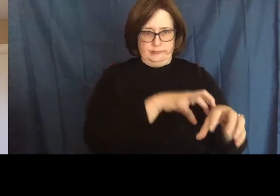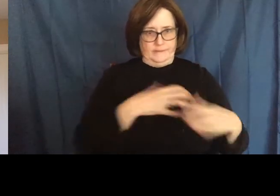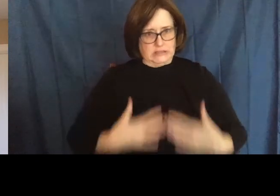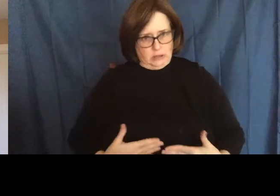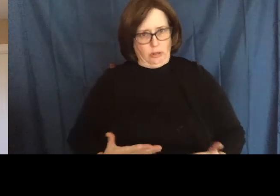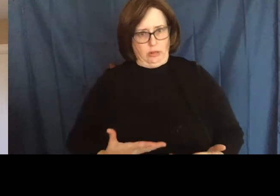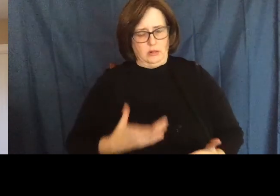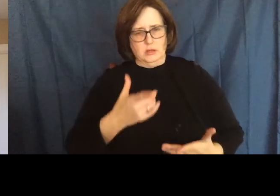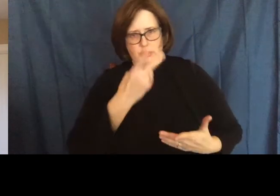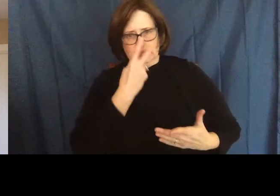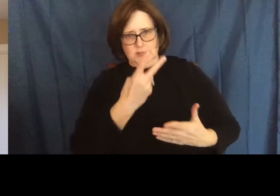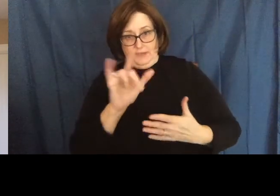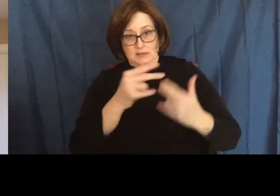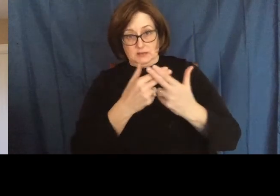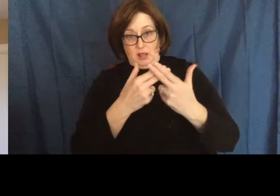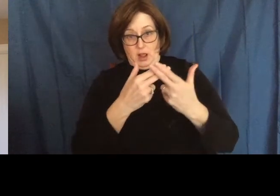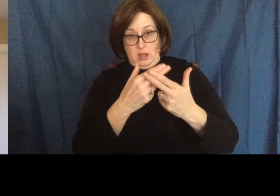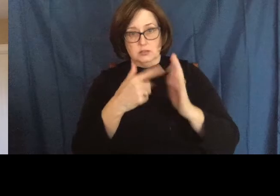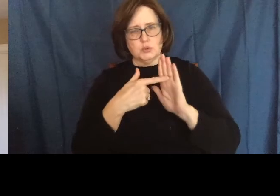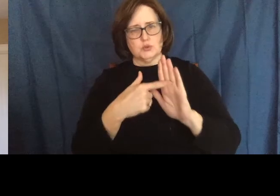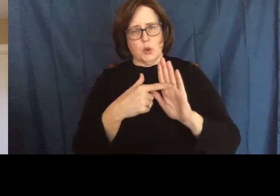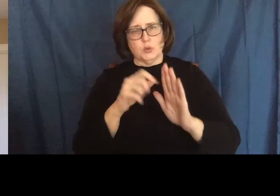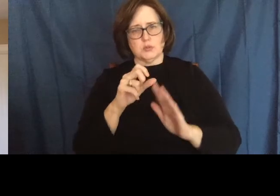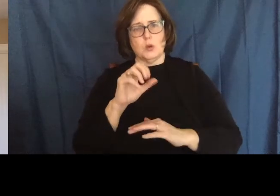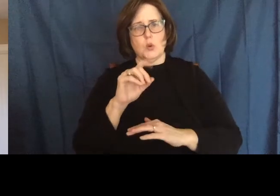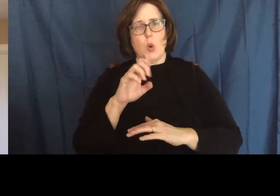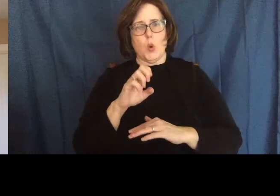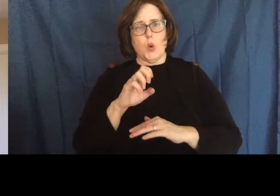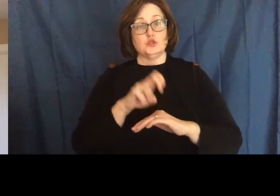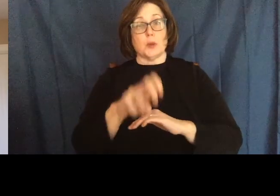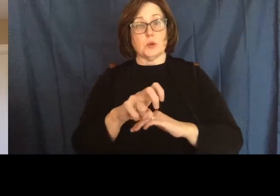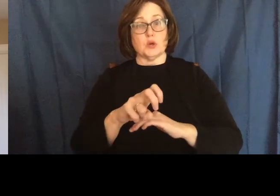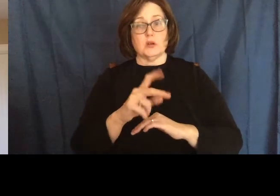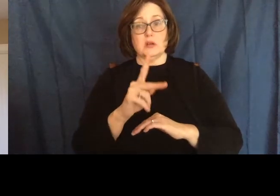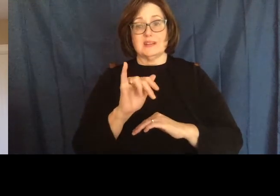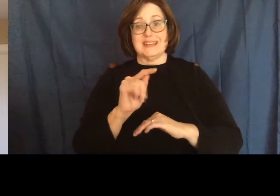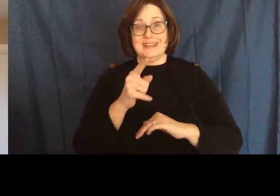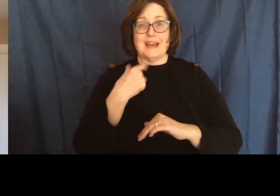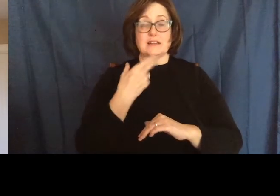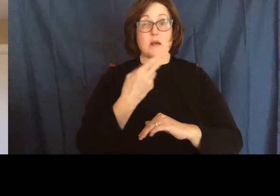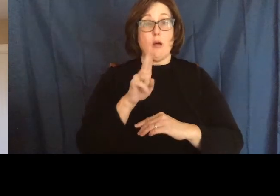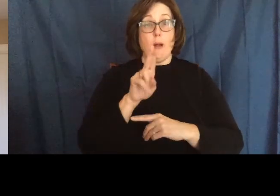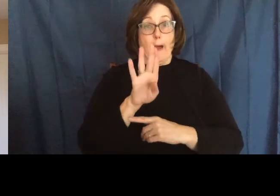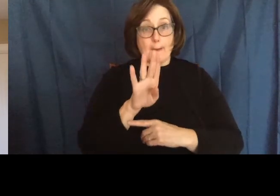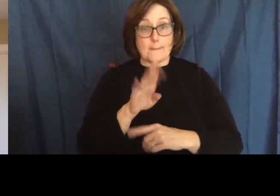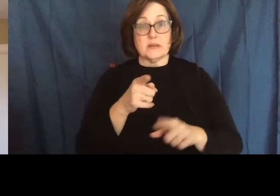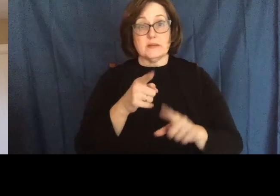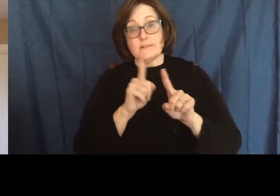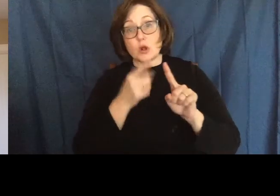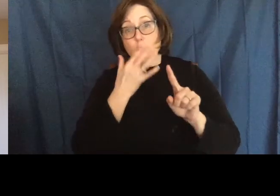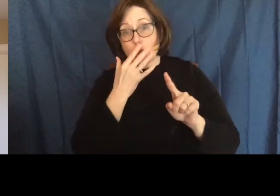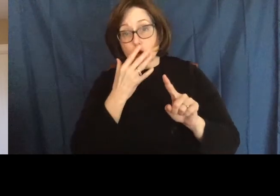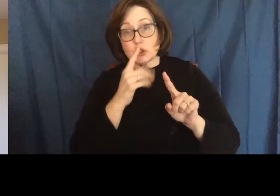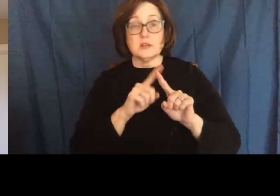Code Jumper kit. It has a hub and a number of different pods that are all different colors and have different kinds of dials on